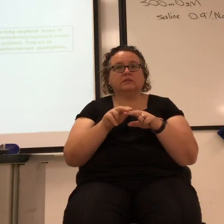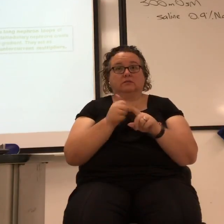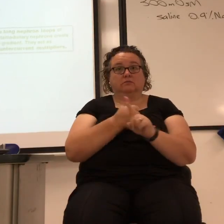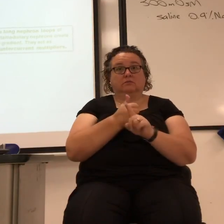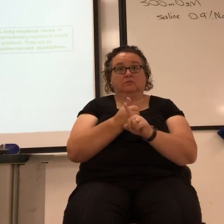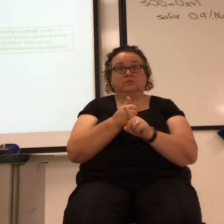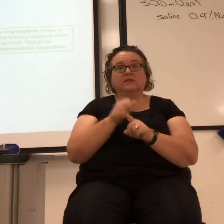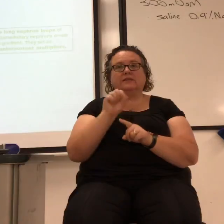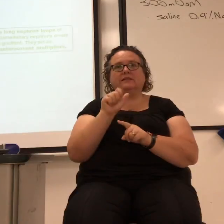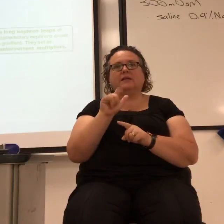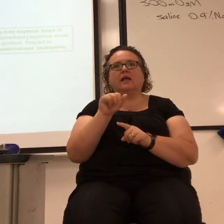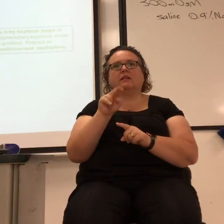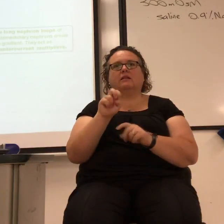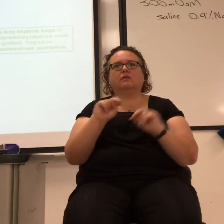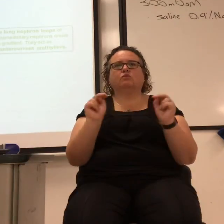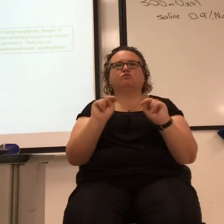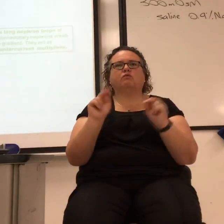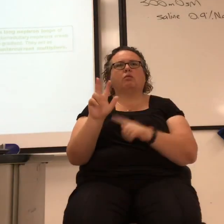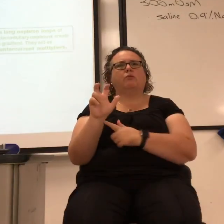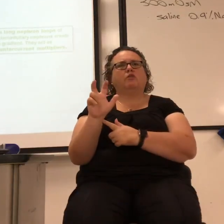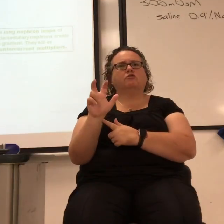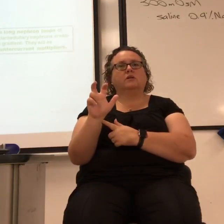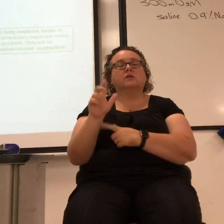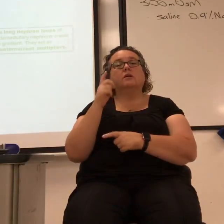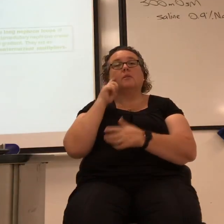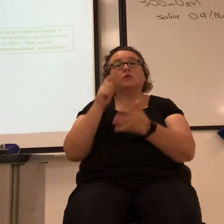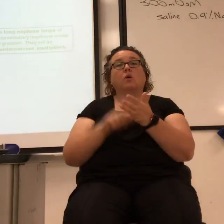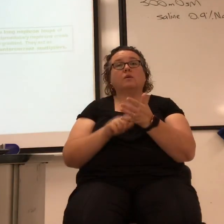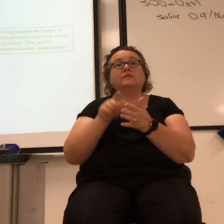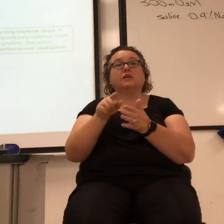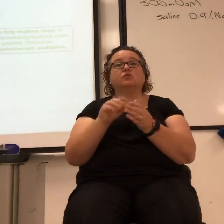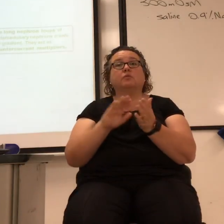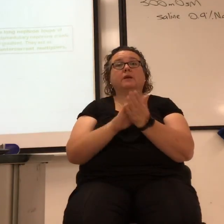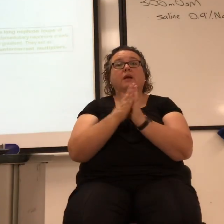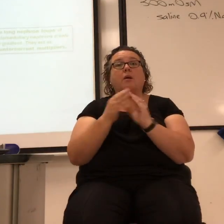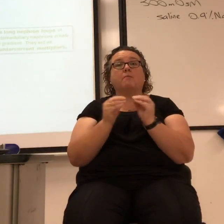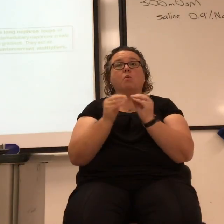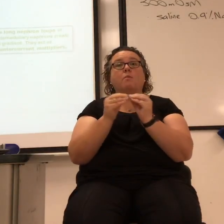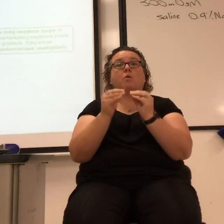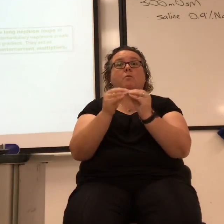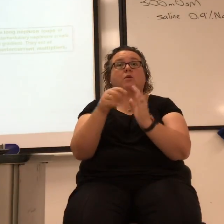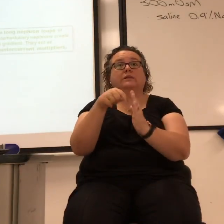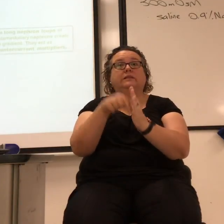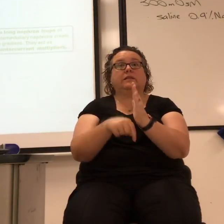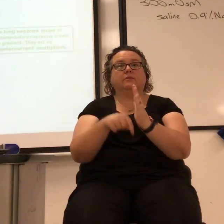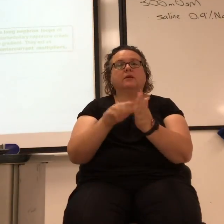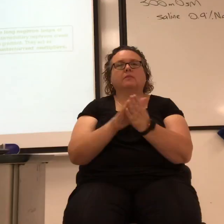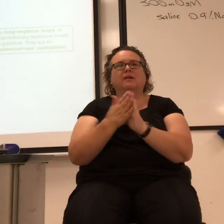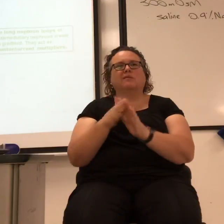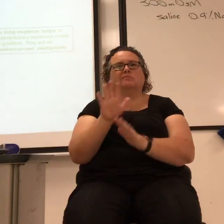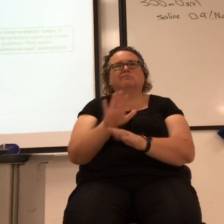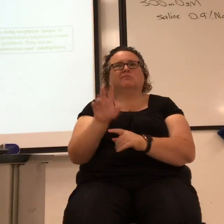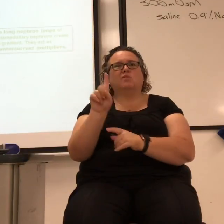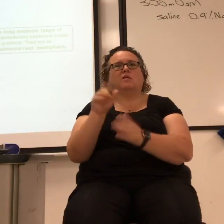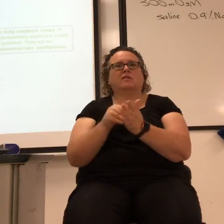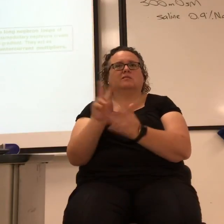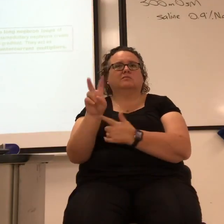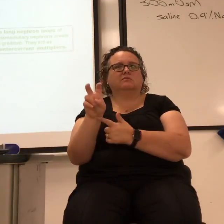saline neutral 300. But notice if you get progressively deep, it gets to like 1200.